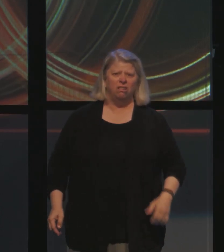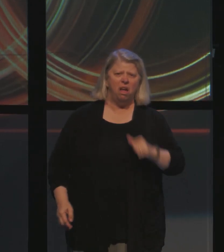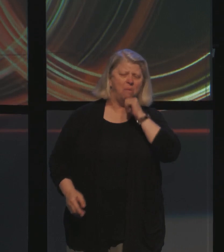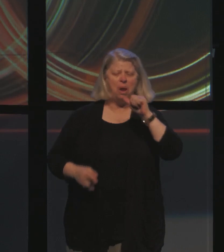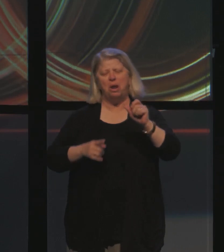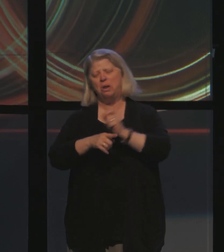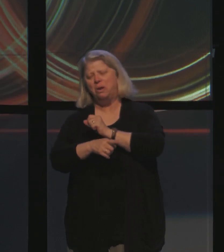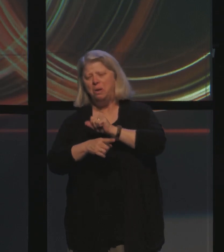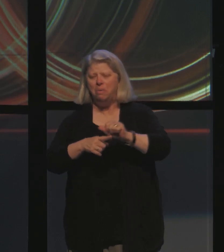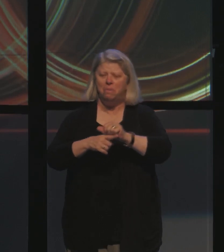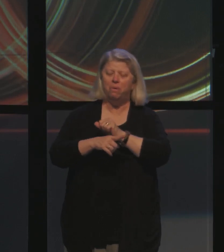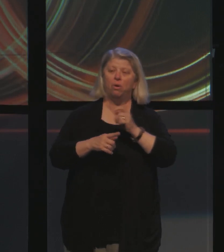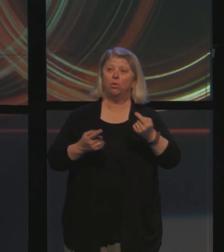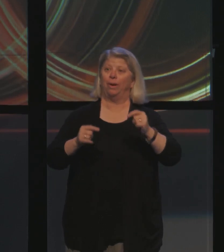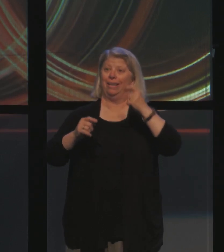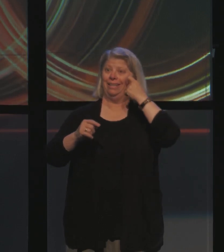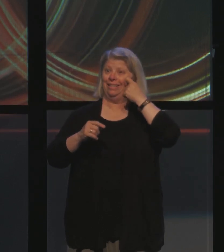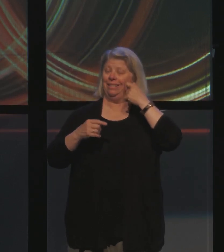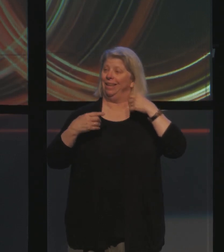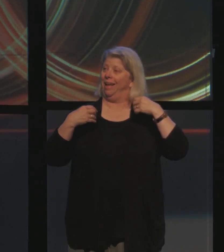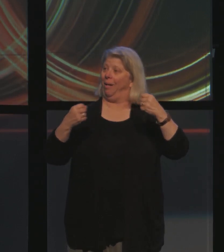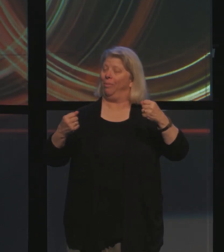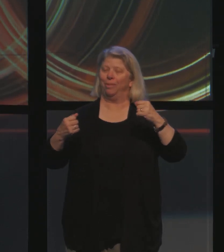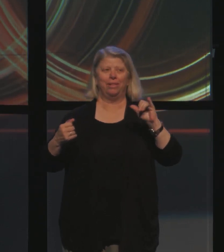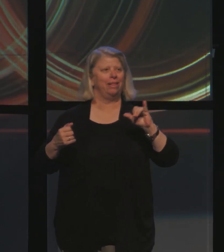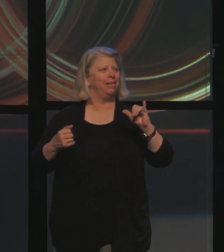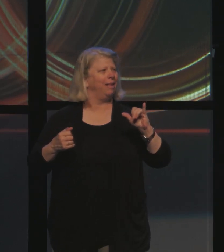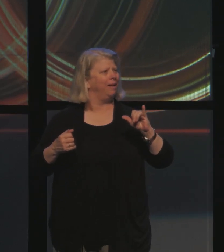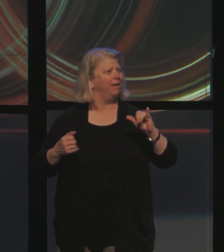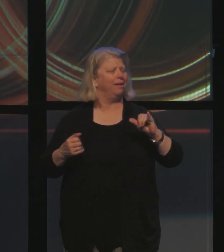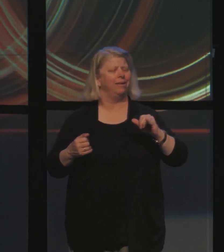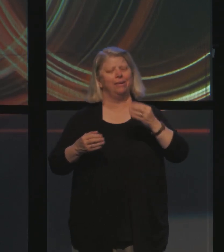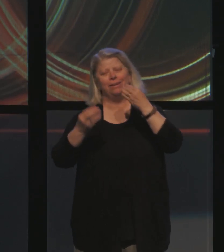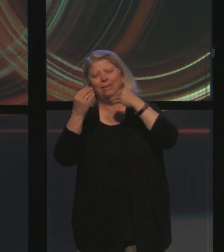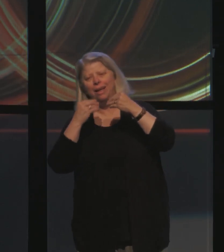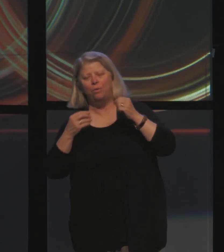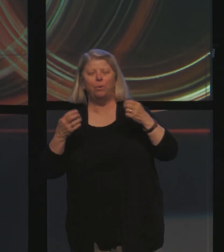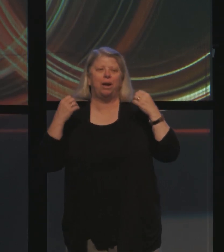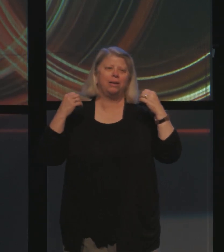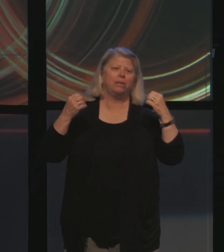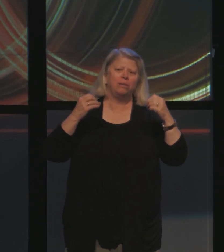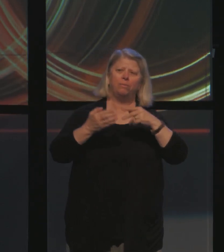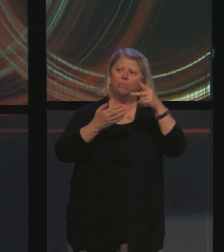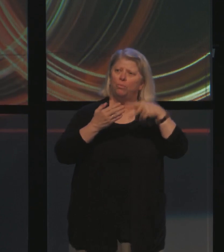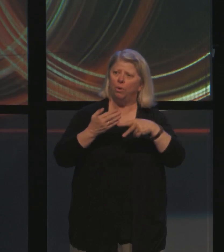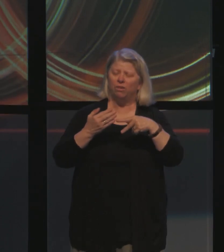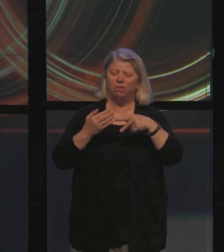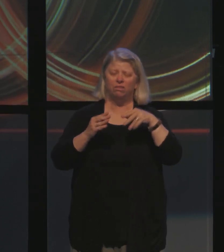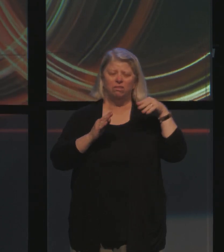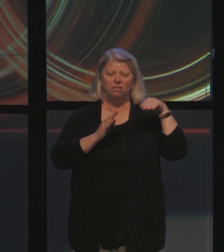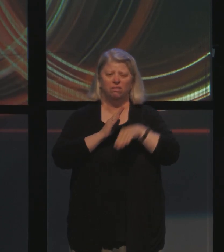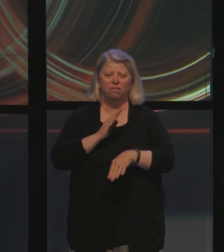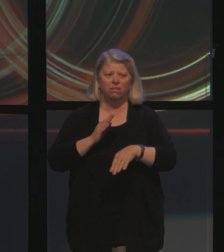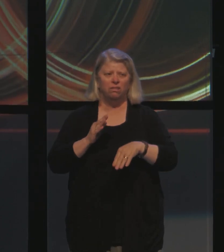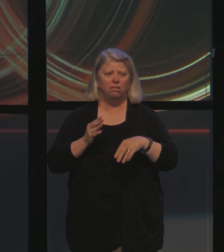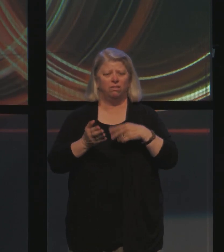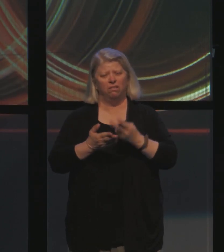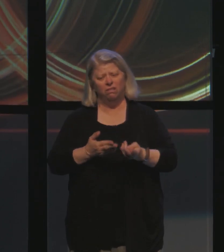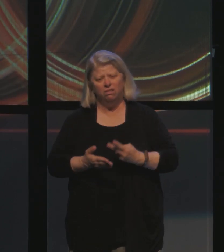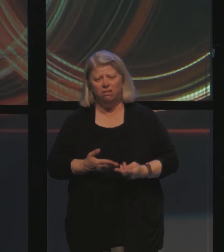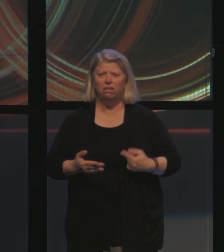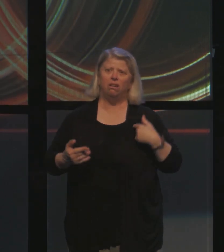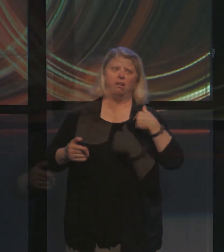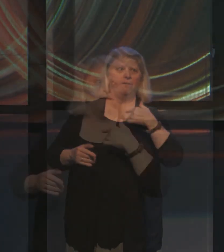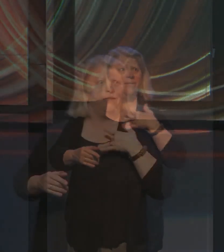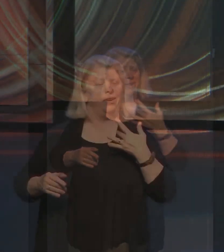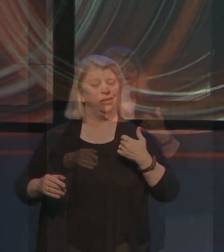disciplined, right? Or you try the latest fad health, whether it's a diet or an exercise program, and then that doesn't work. And then we just start to, like, our